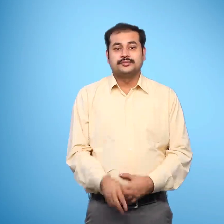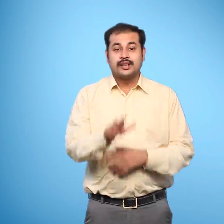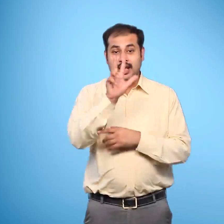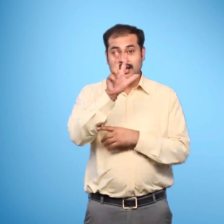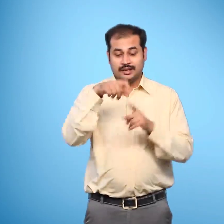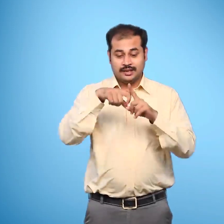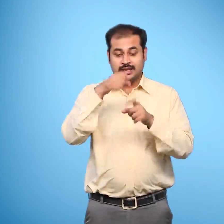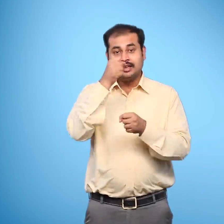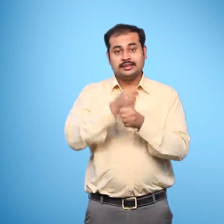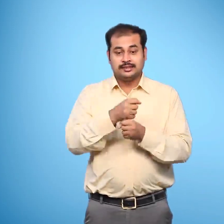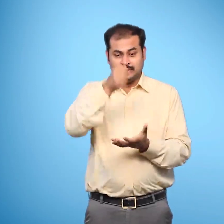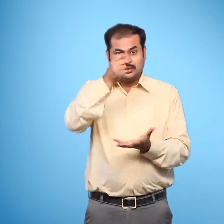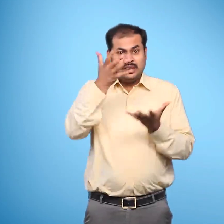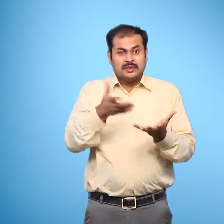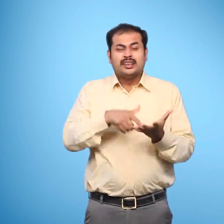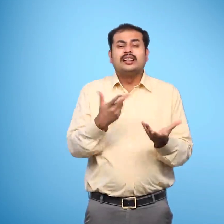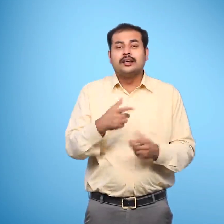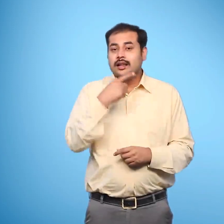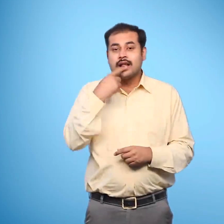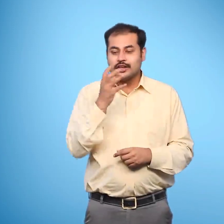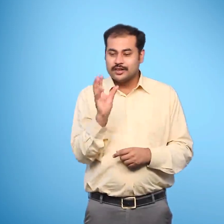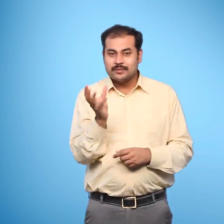and 8 kg tomatoes.